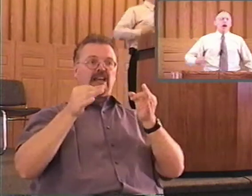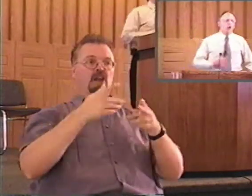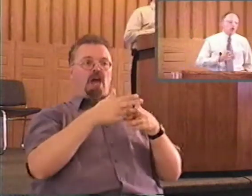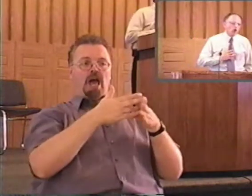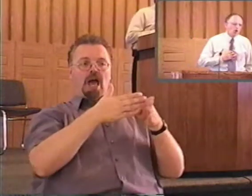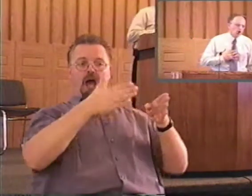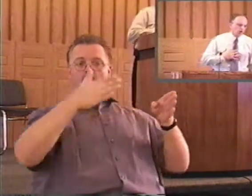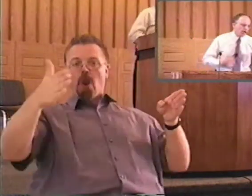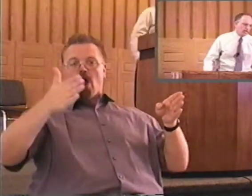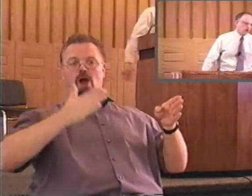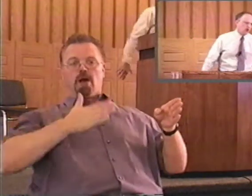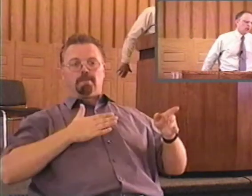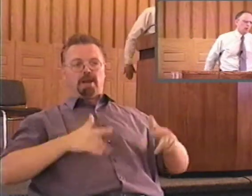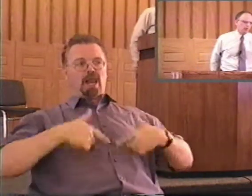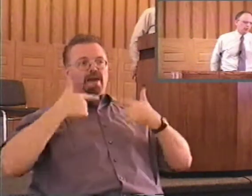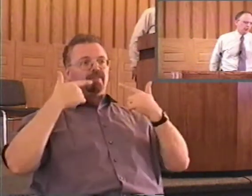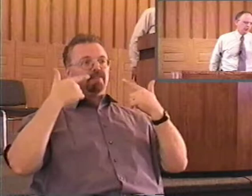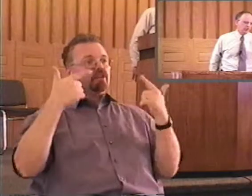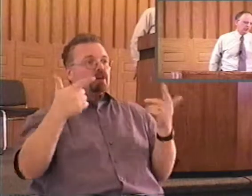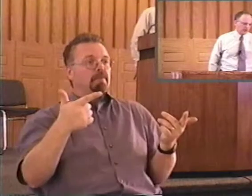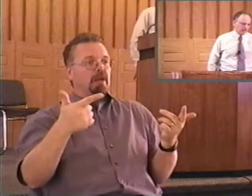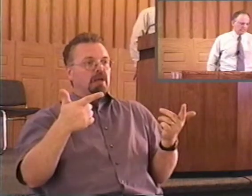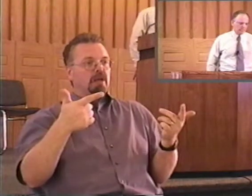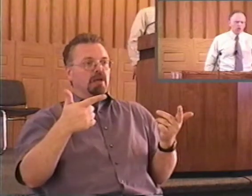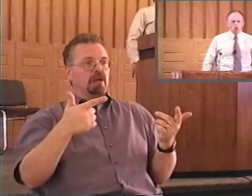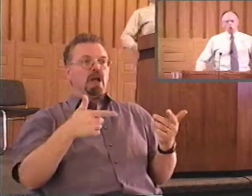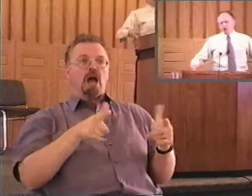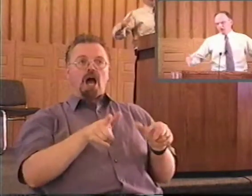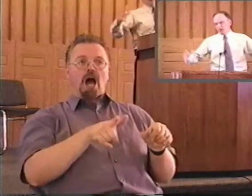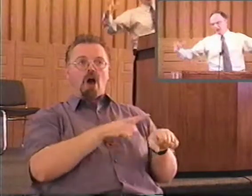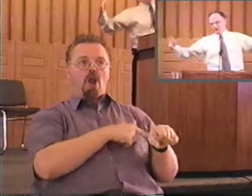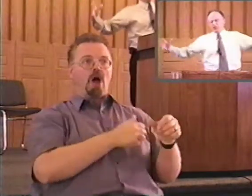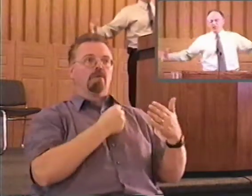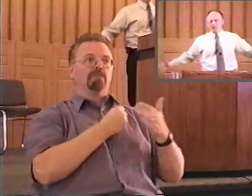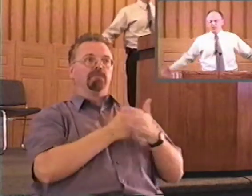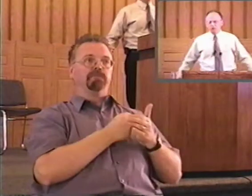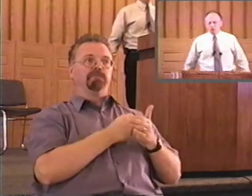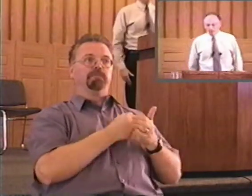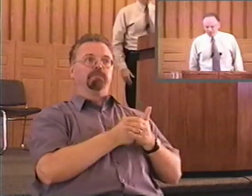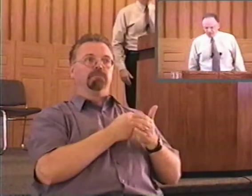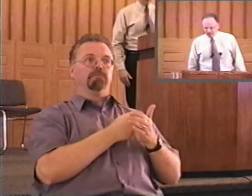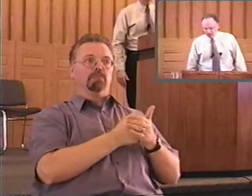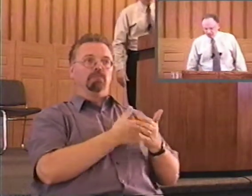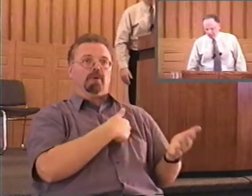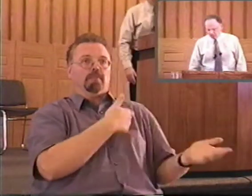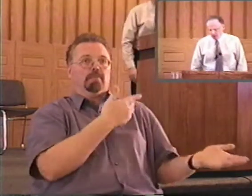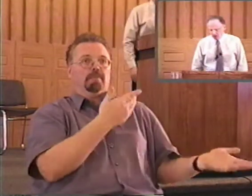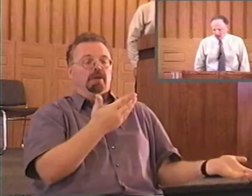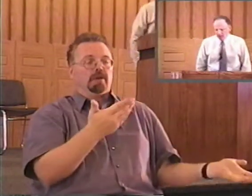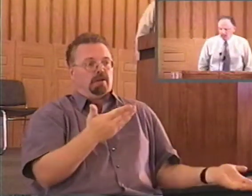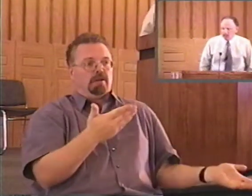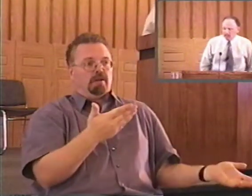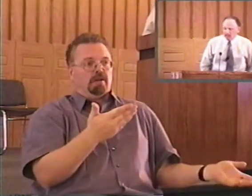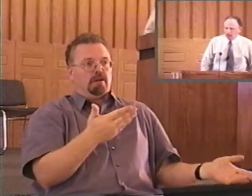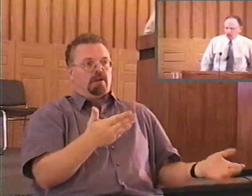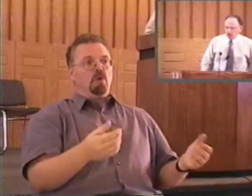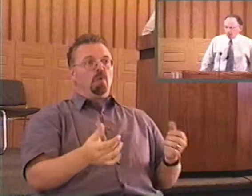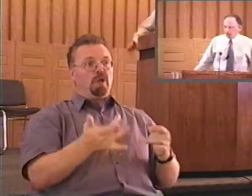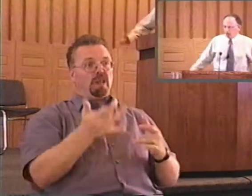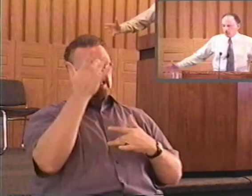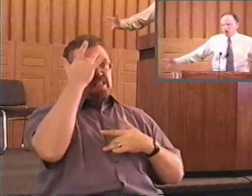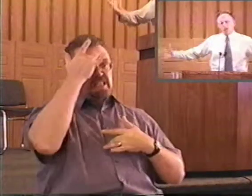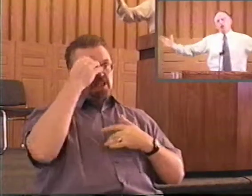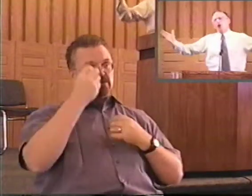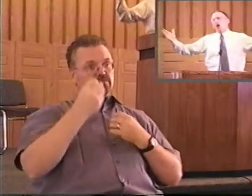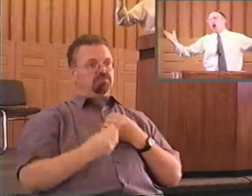live, how long my heart will be, whether disease will infect my body and